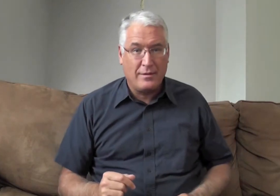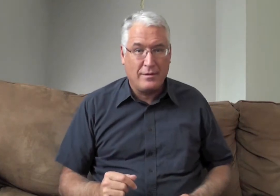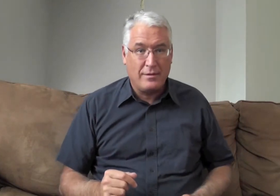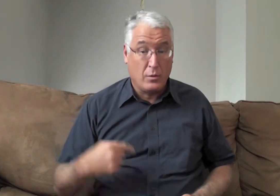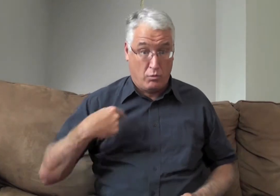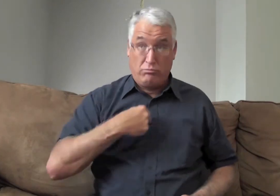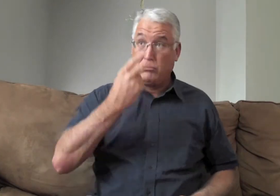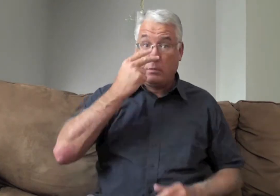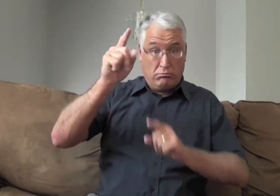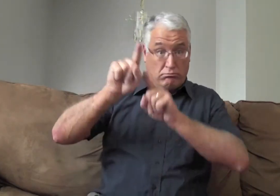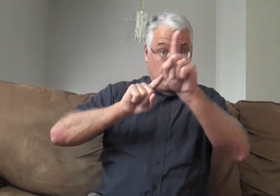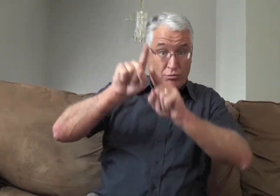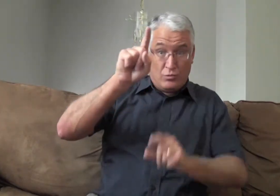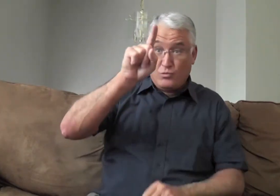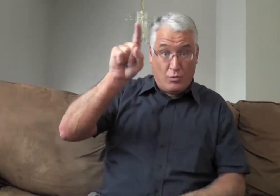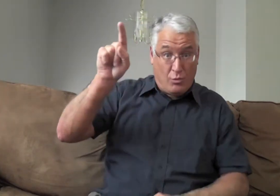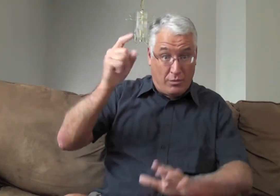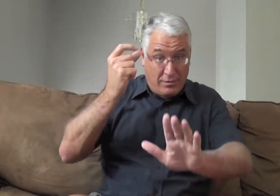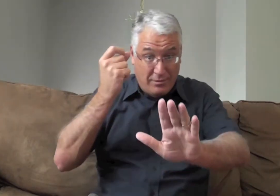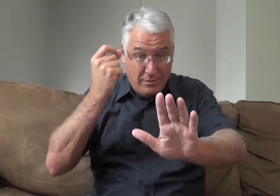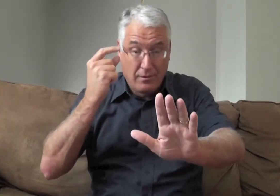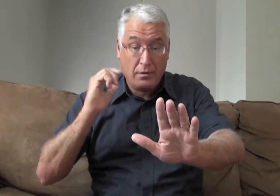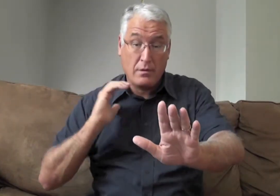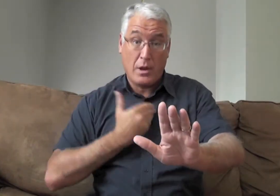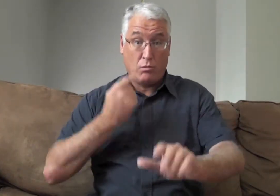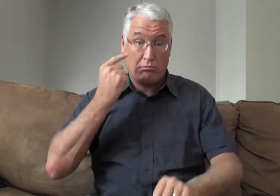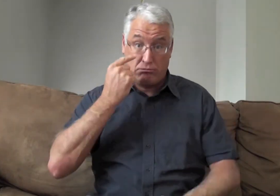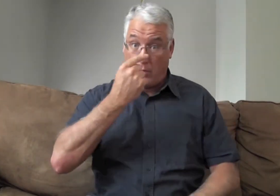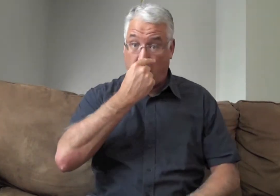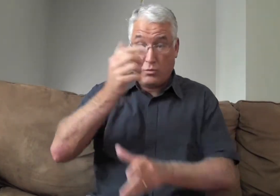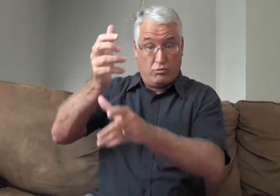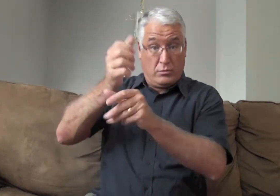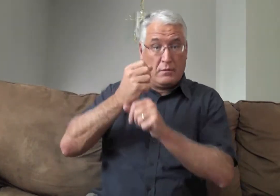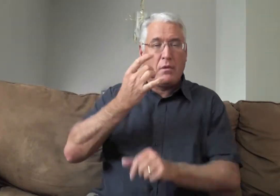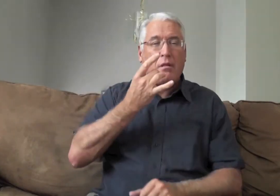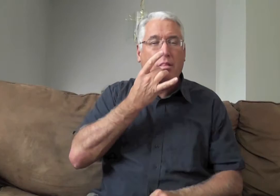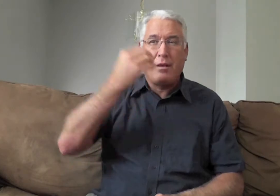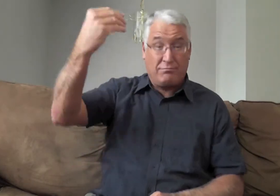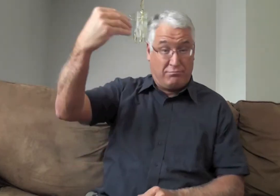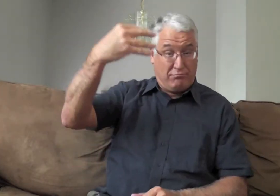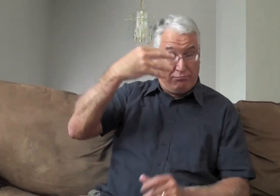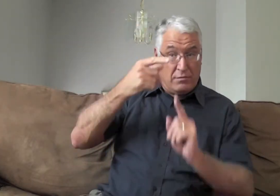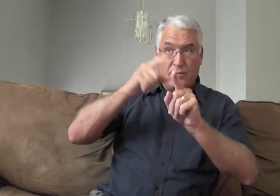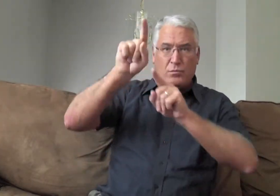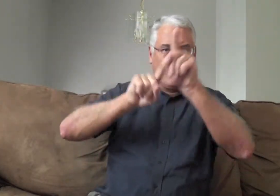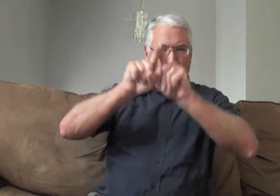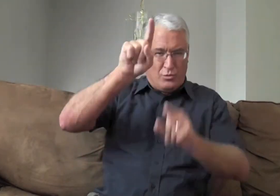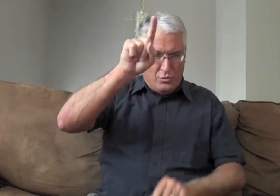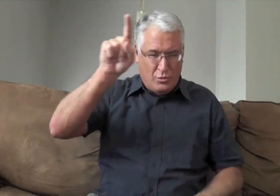is. We see the stars, but understand that really our eyes receive the light from the